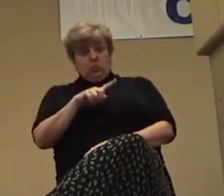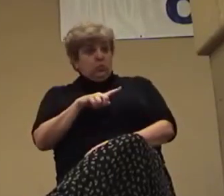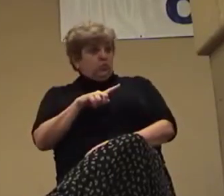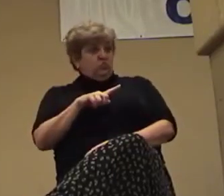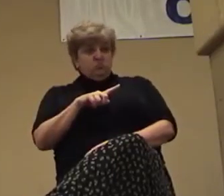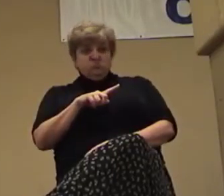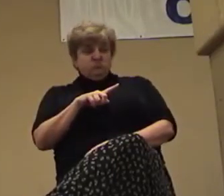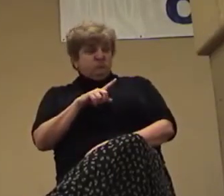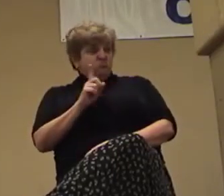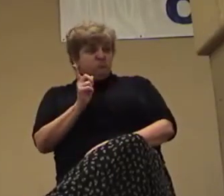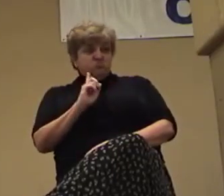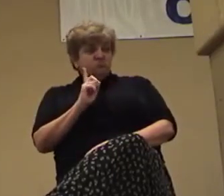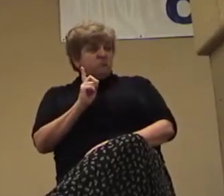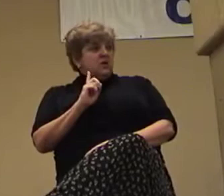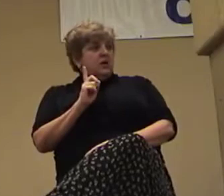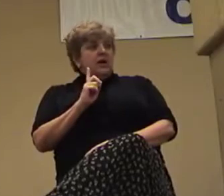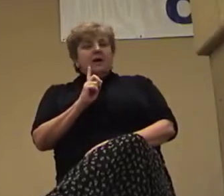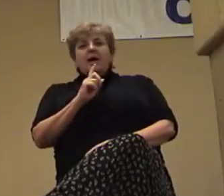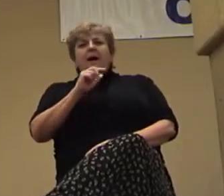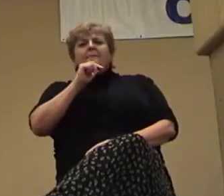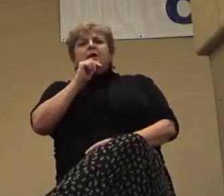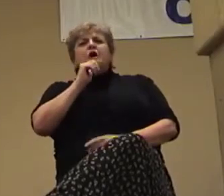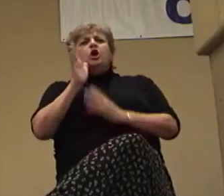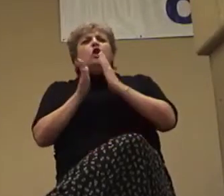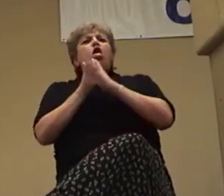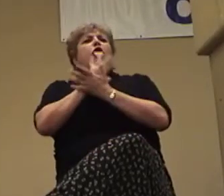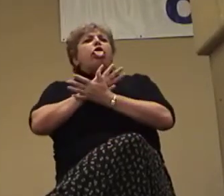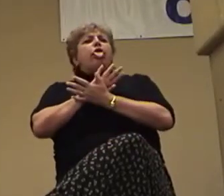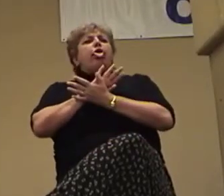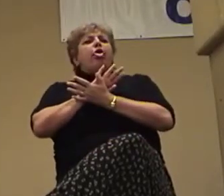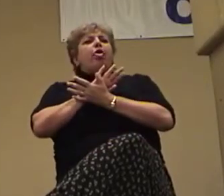here to make it pretty just because my hair looks really cute. You know?